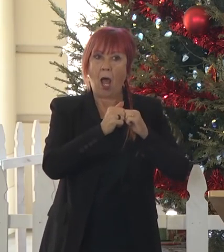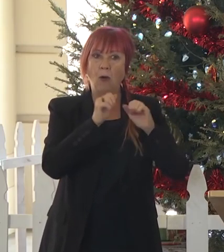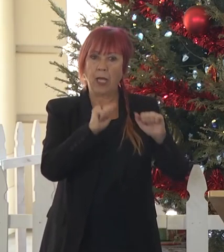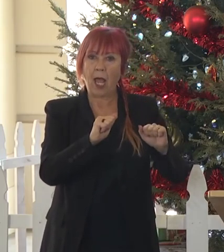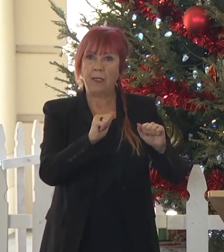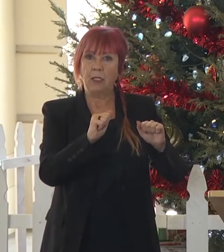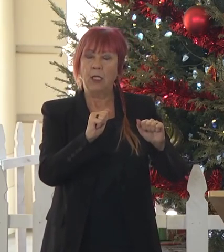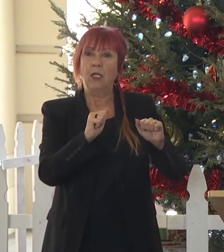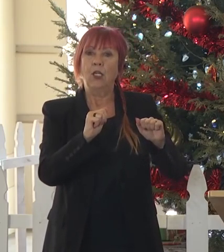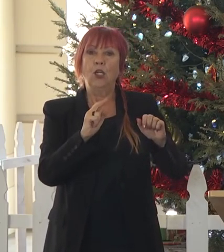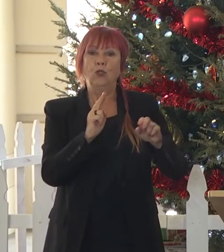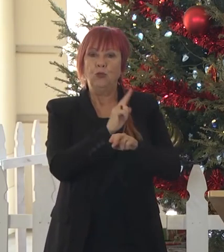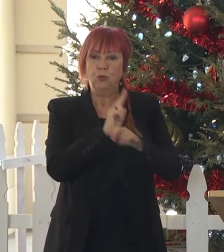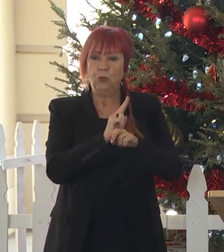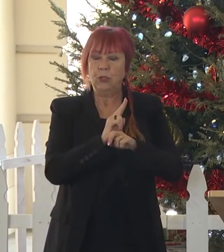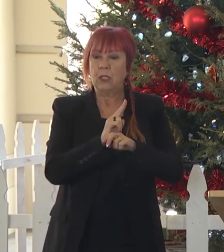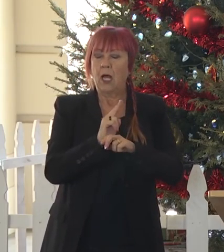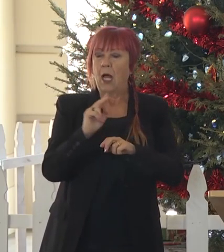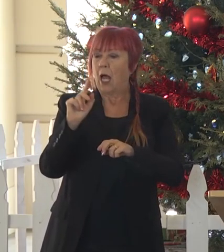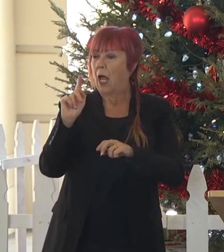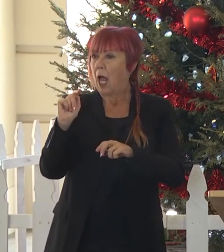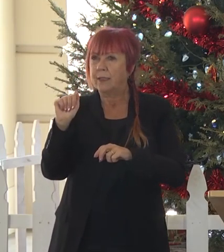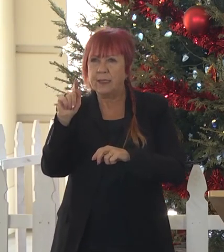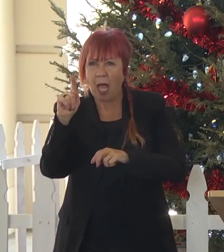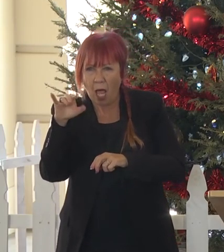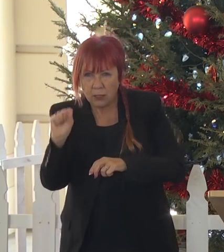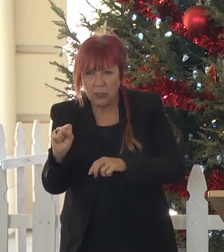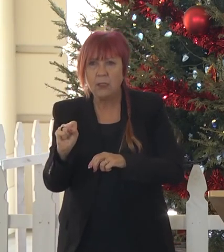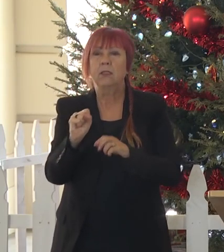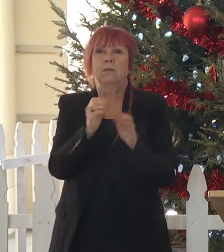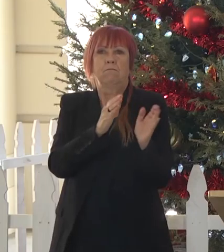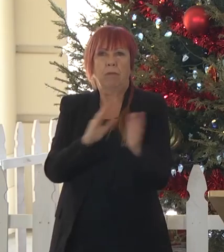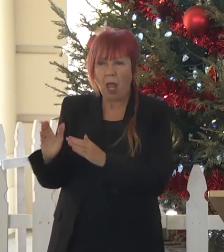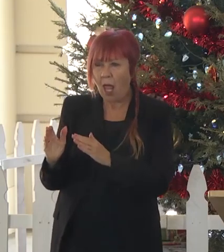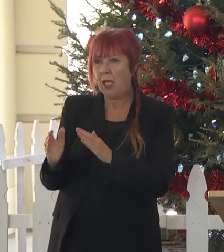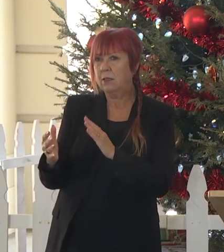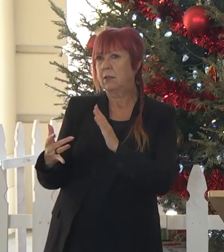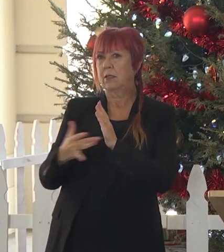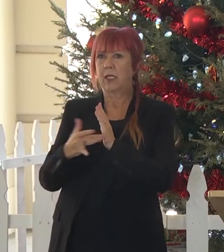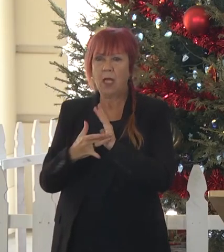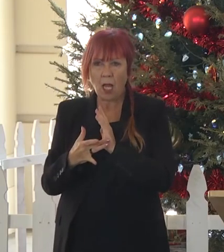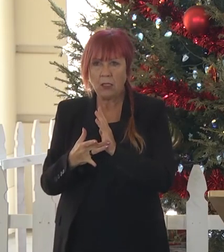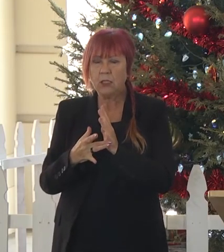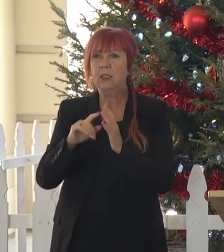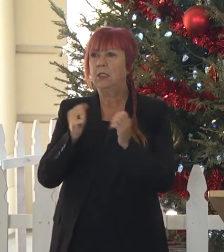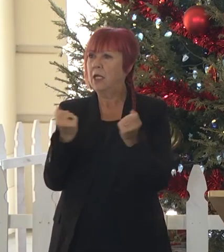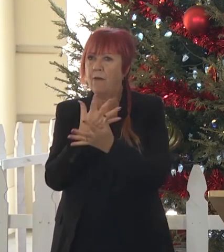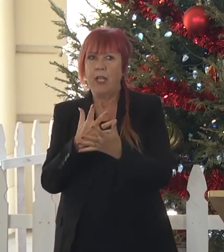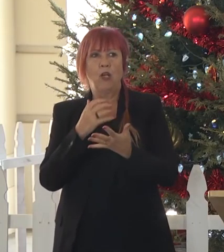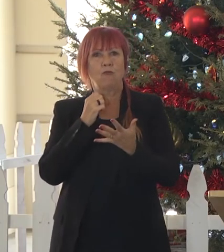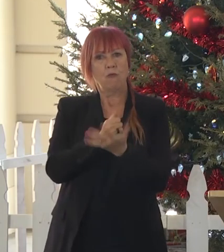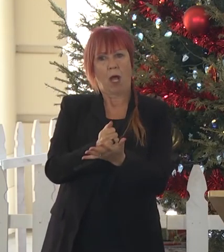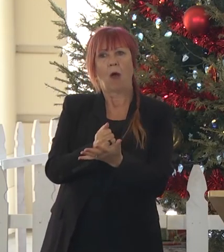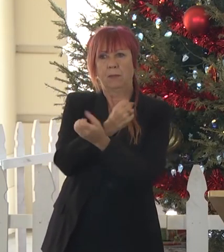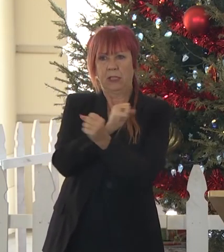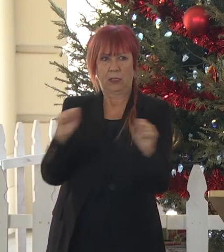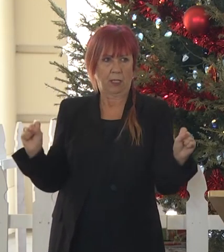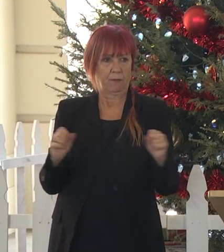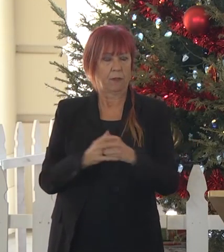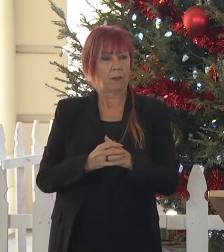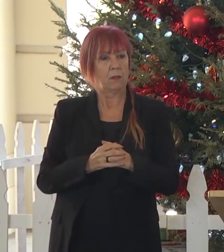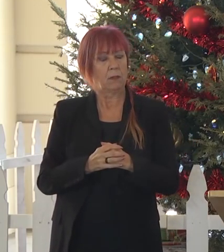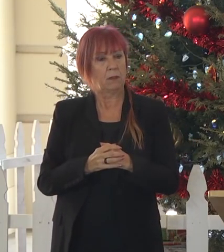use tactics or equipment or technology or a combination of all of those to help make the parade route safer.